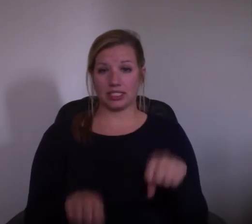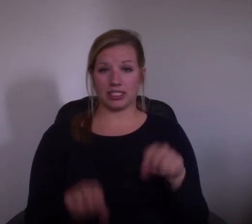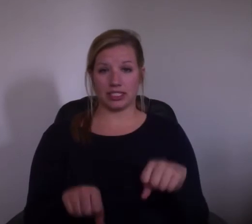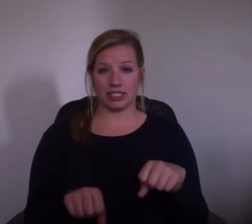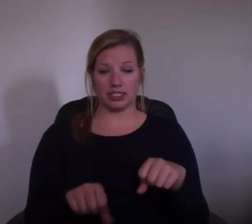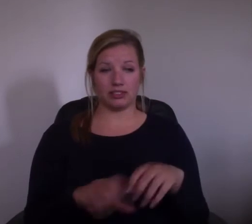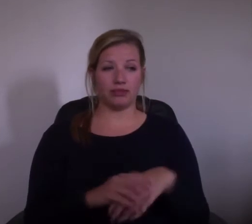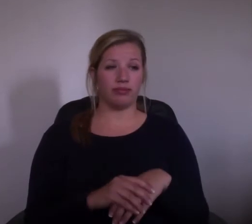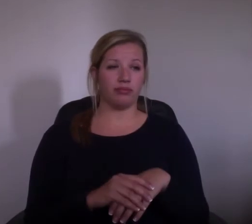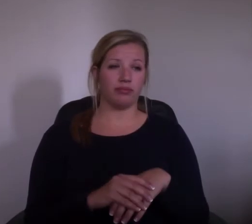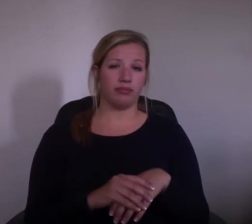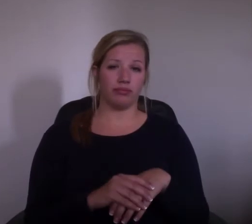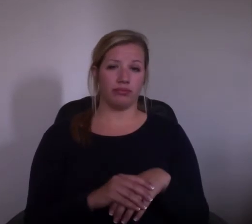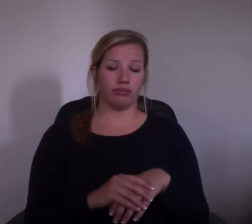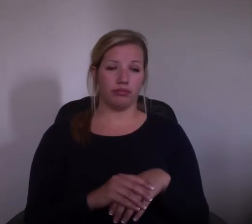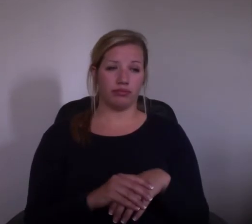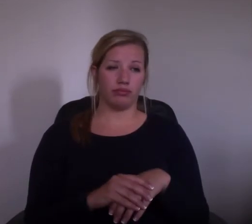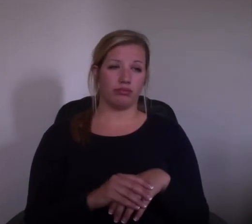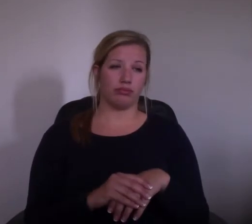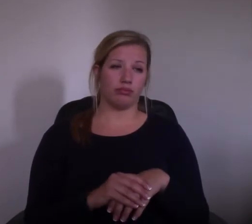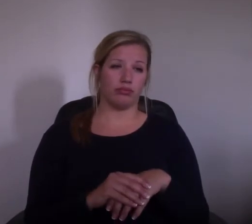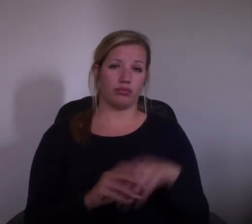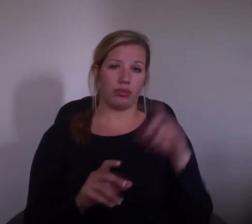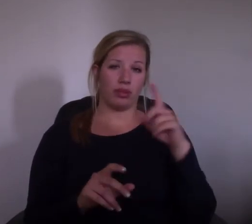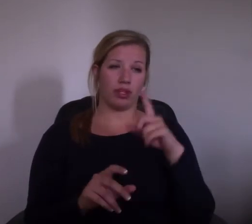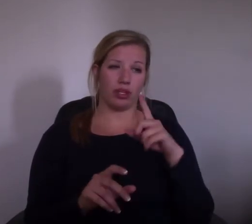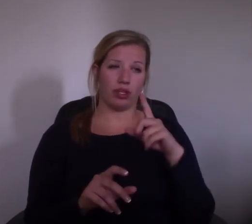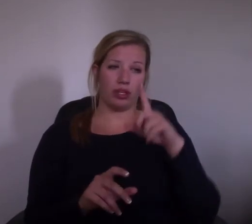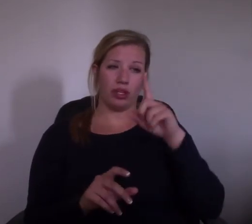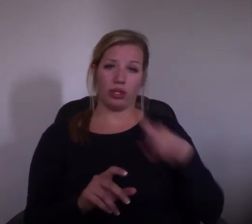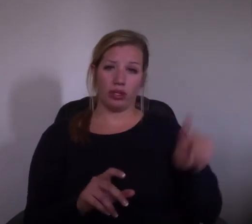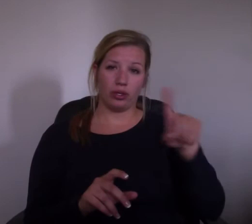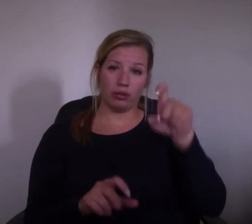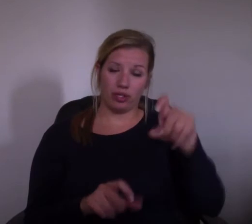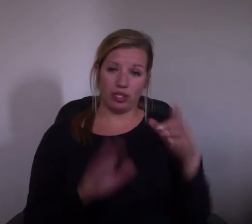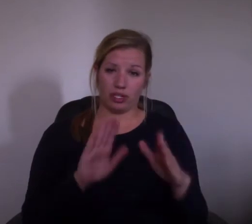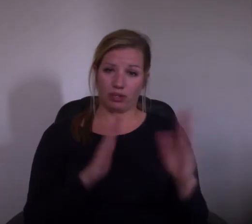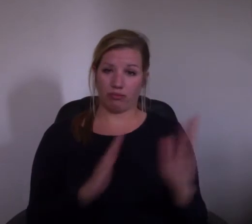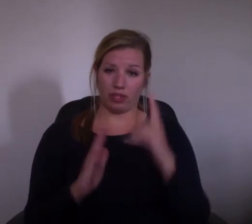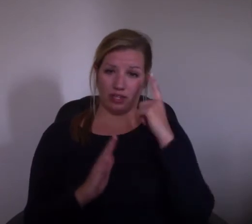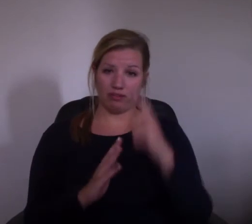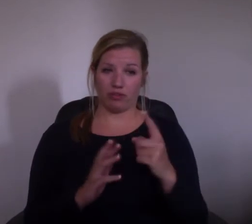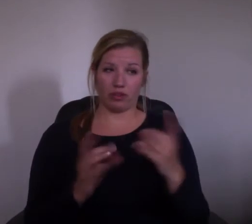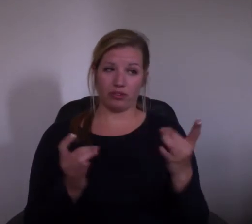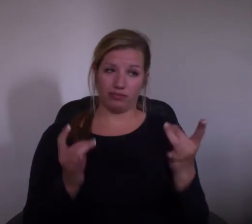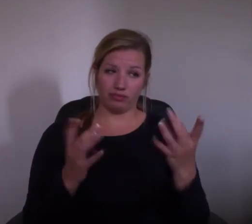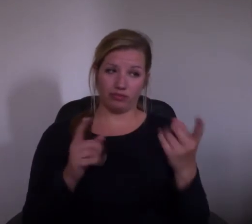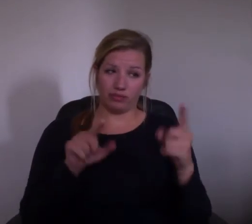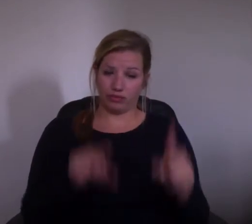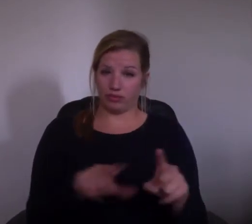hazards you may face, and you need to plan for those hazards. If you know that you live in an area where there's